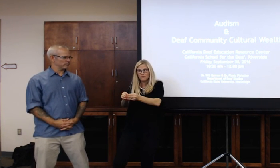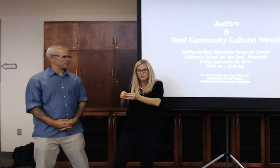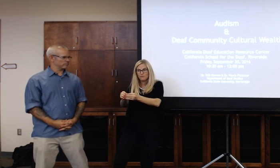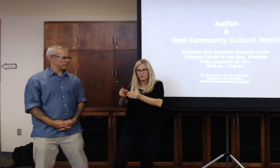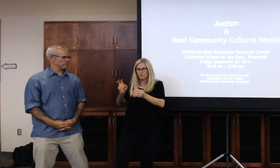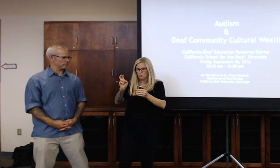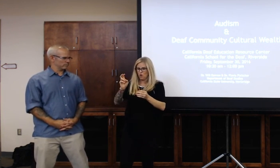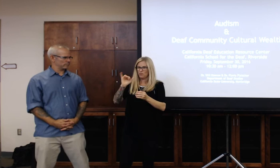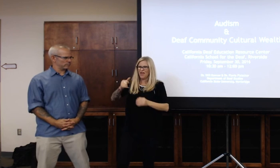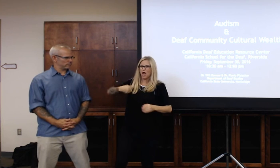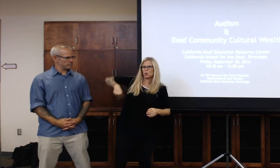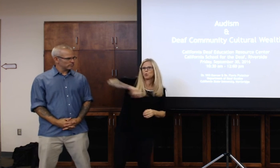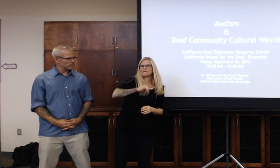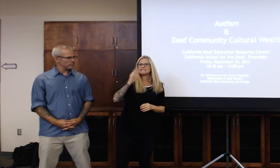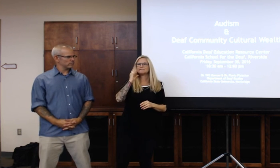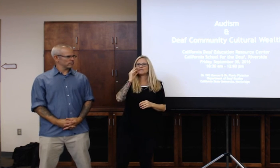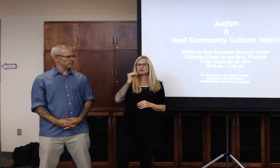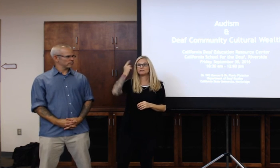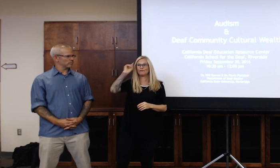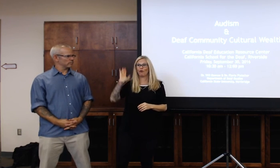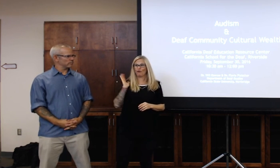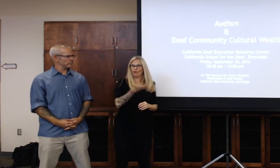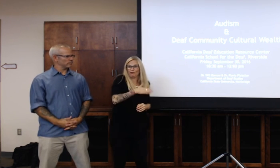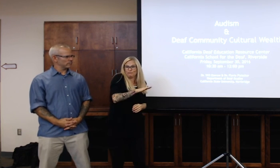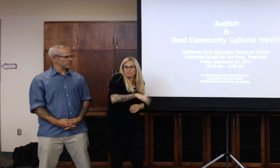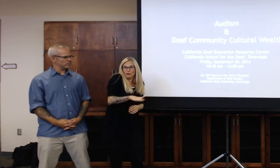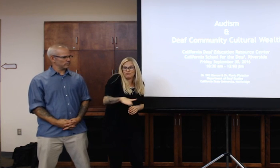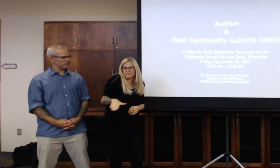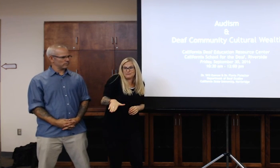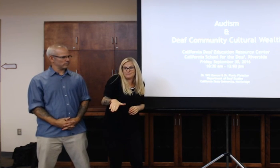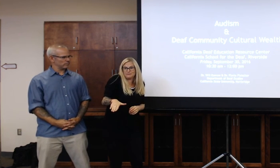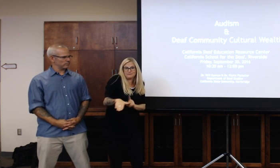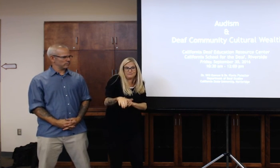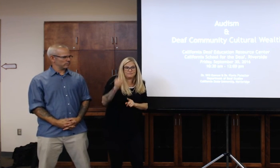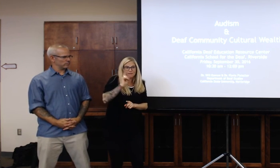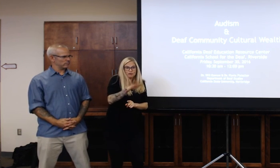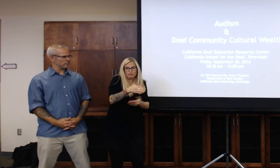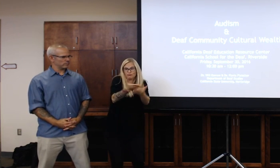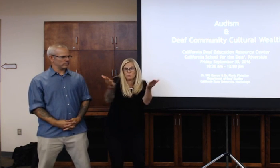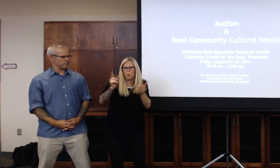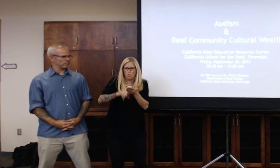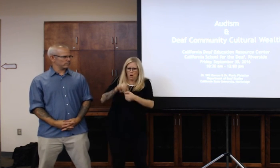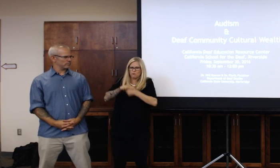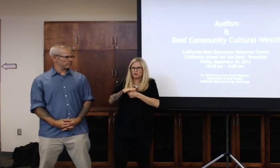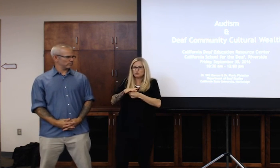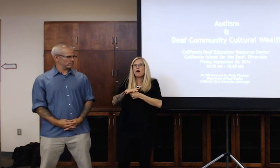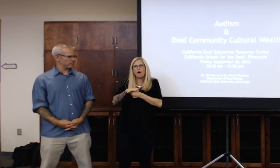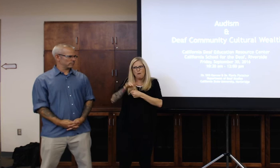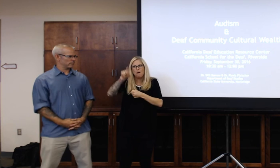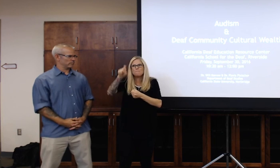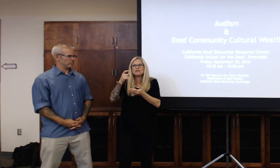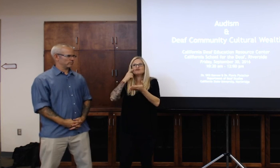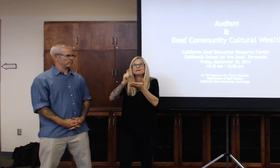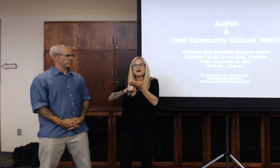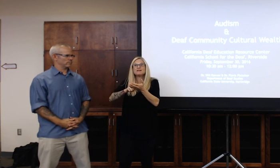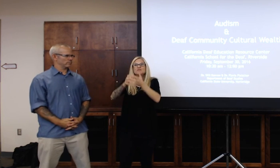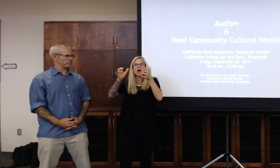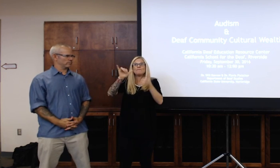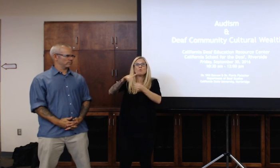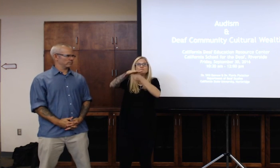globally. That's everything that we experience, and that's for our children as well. Our deaf children, what oppression do they face? We need to recognize a